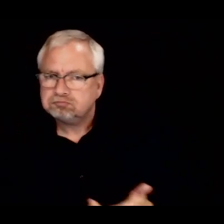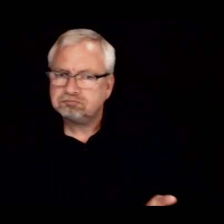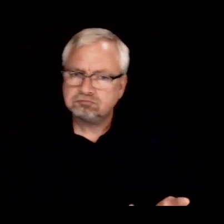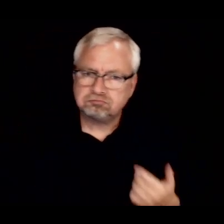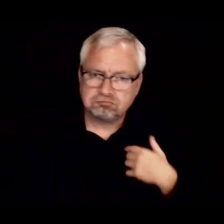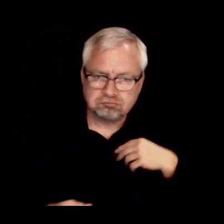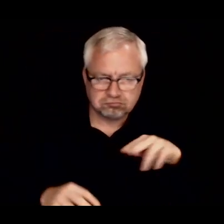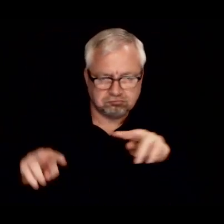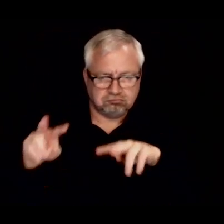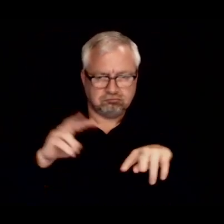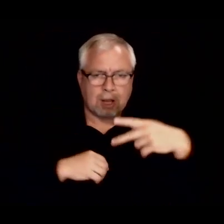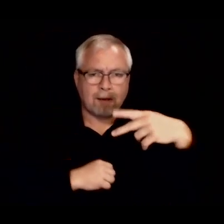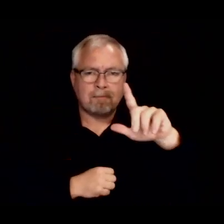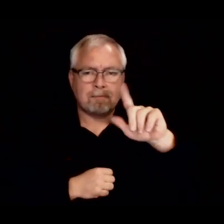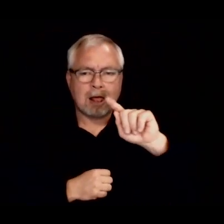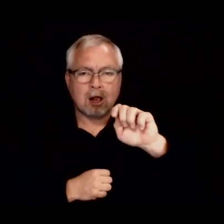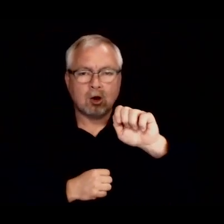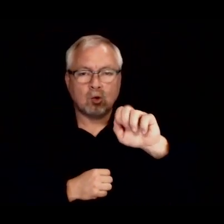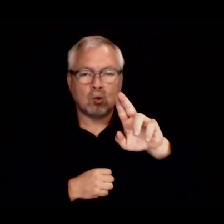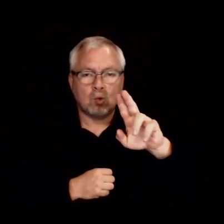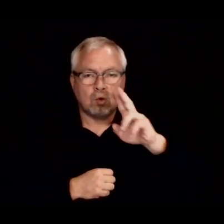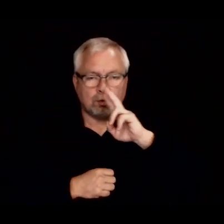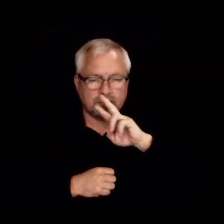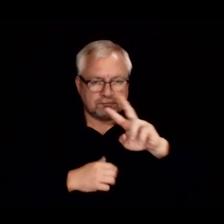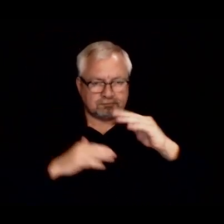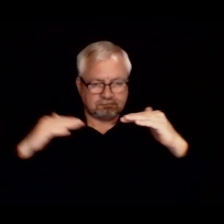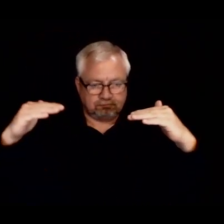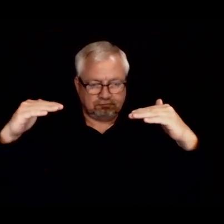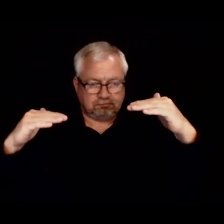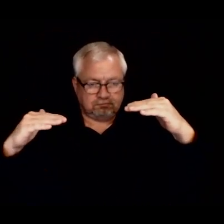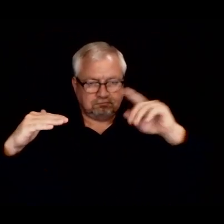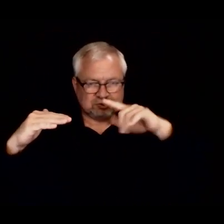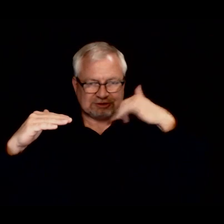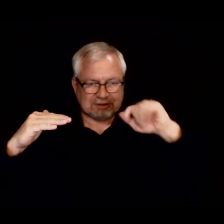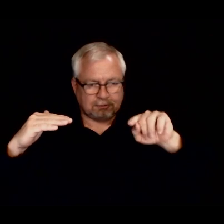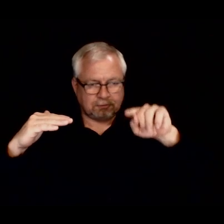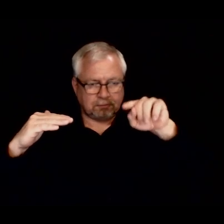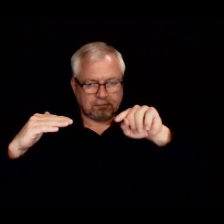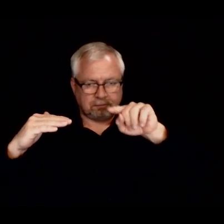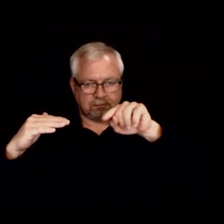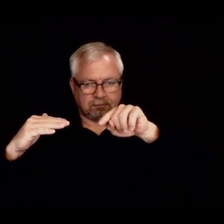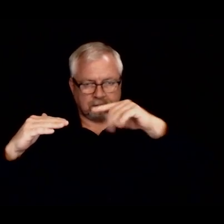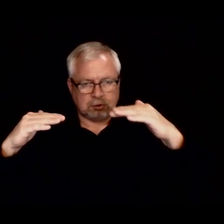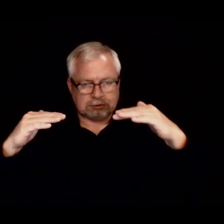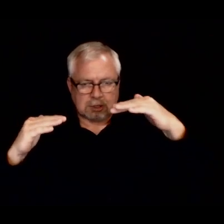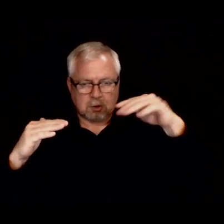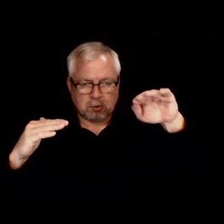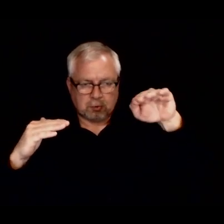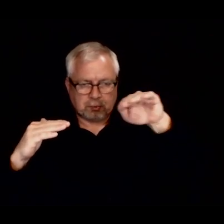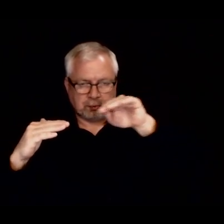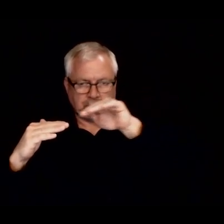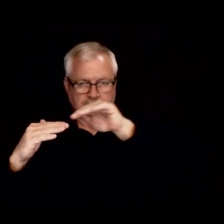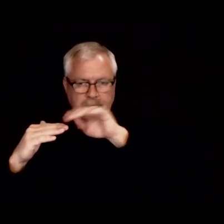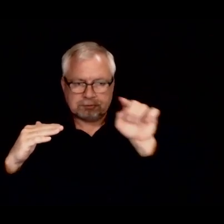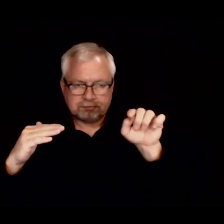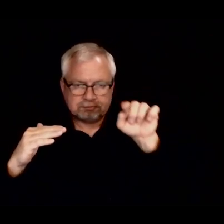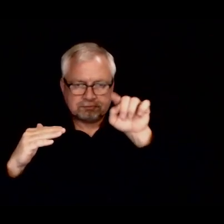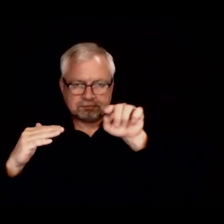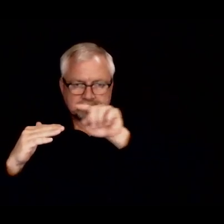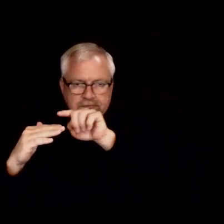some waves within it. If you look at the kind of the epi reports of number of cases coming in